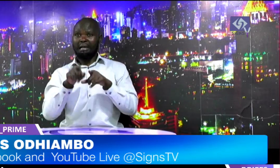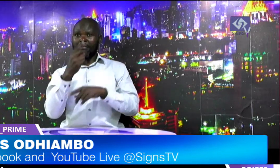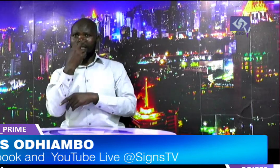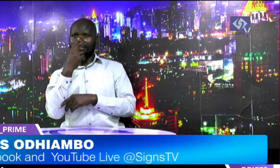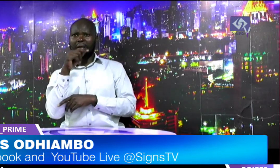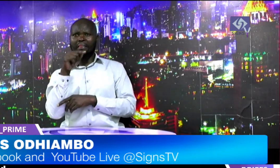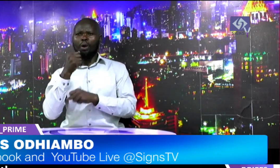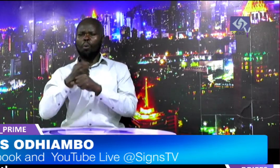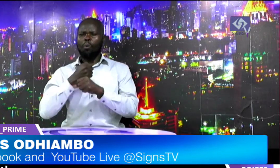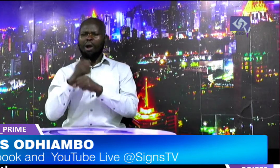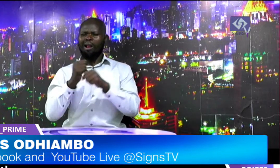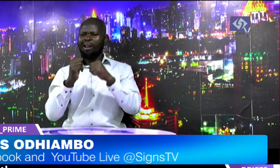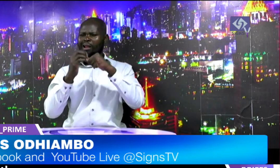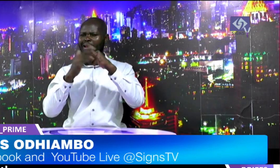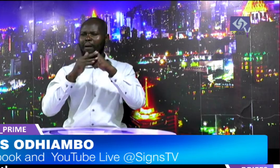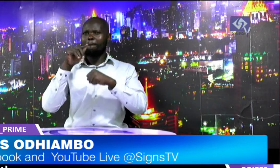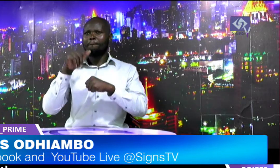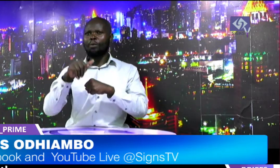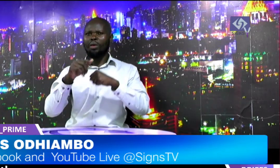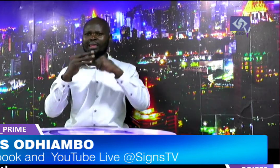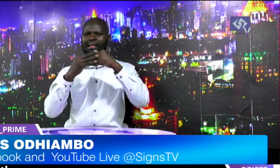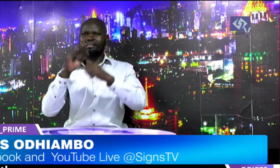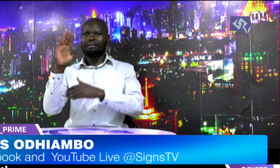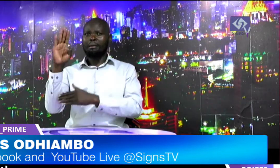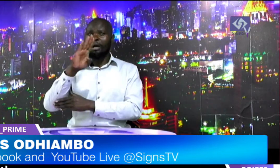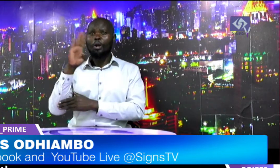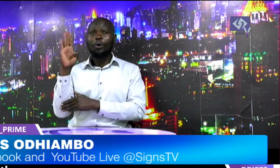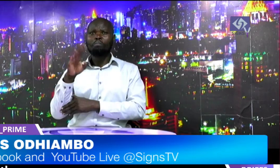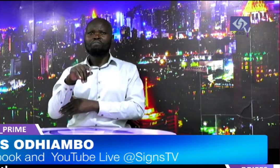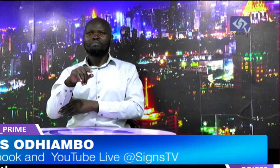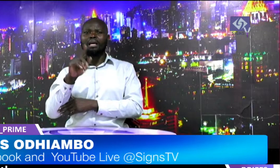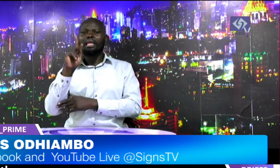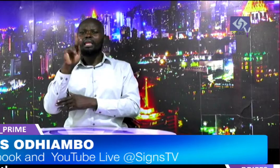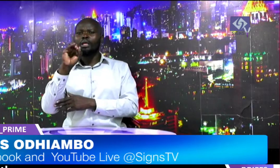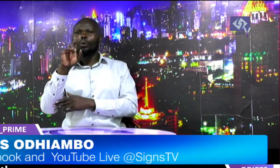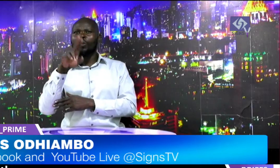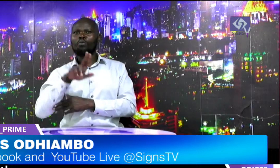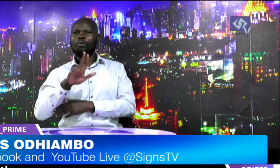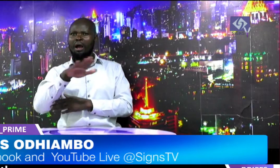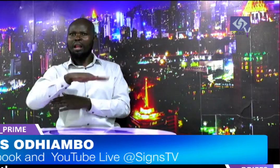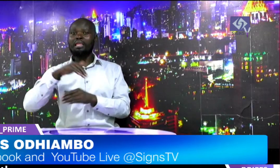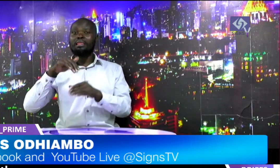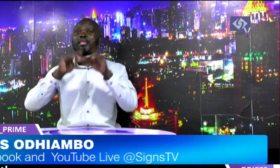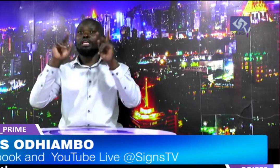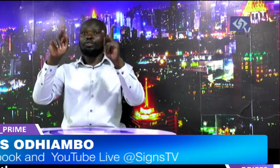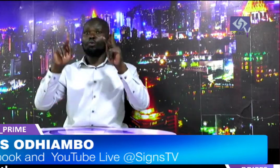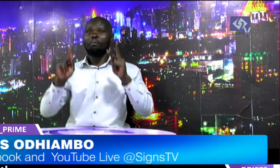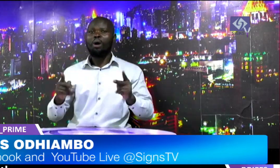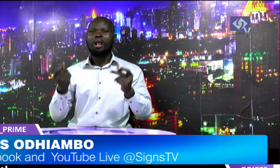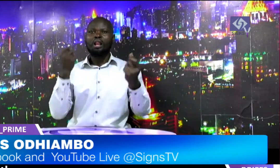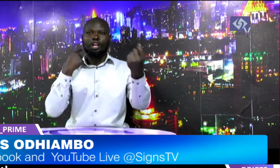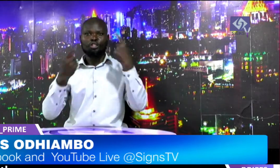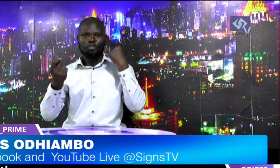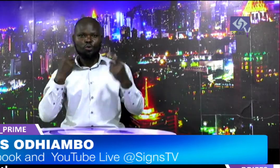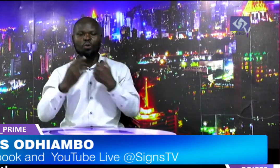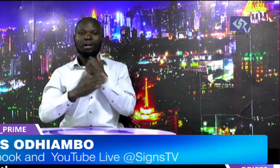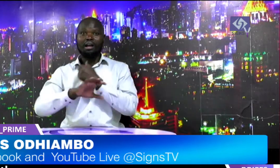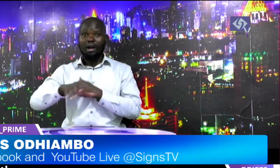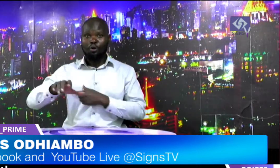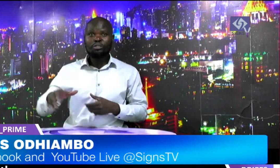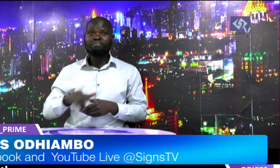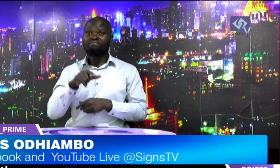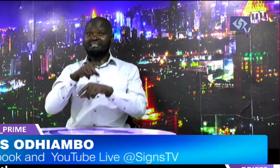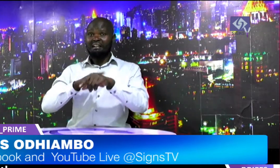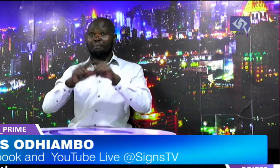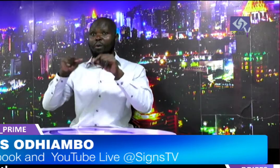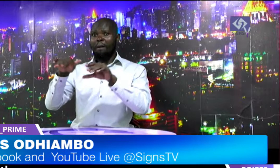concerns over the suspension of works at the 19.8 billion Korusoin Dam in Kisumu and